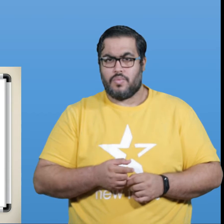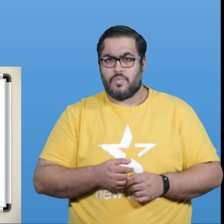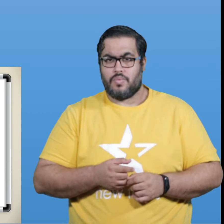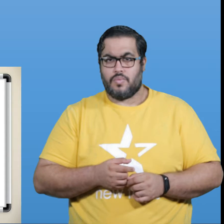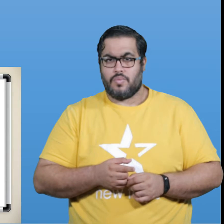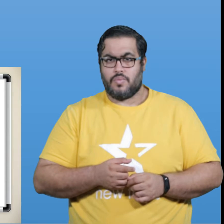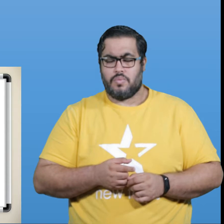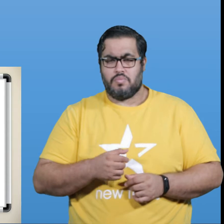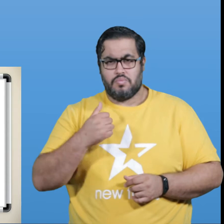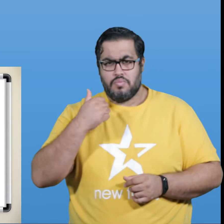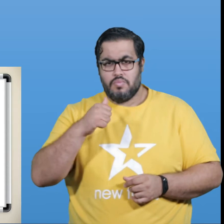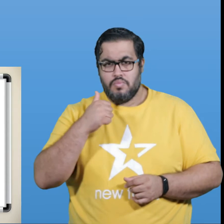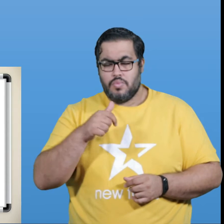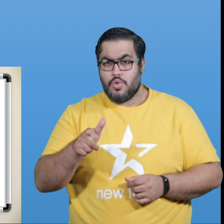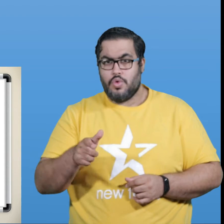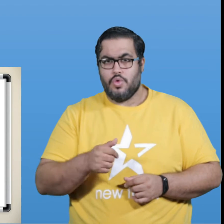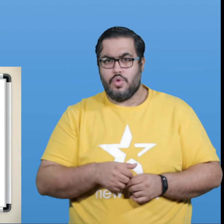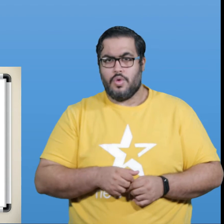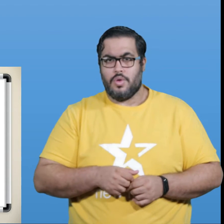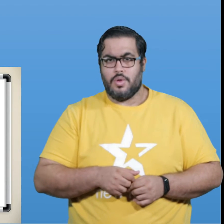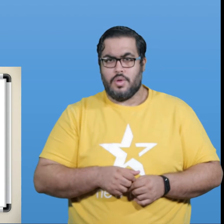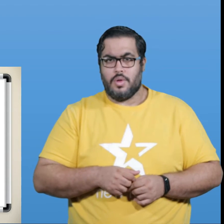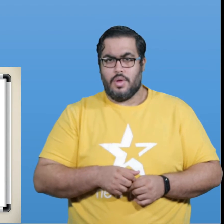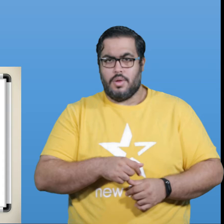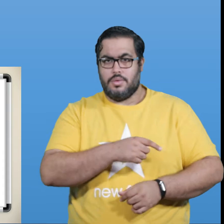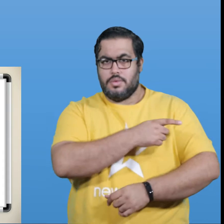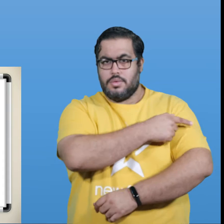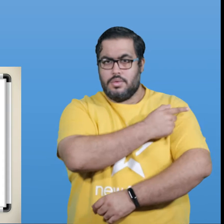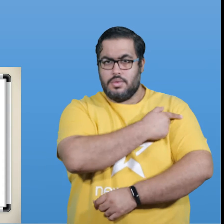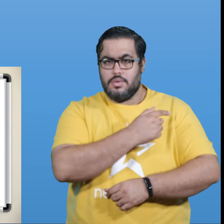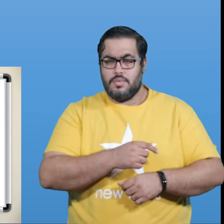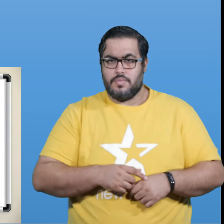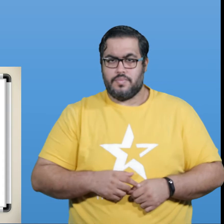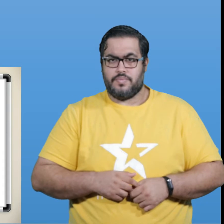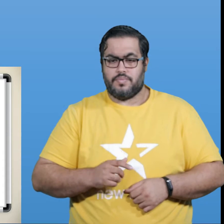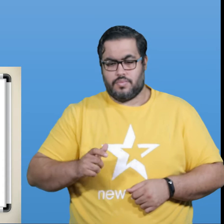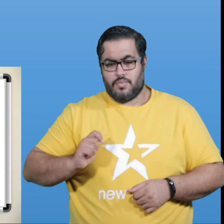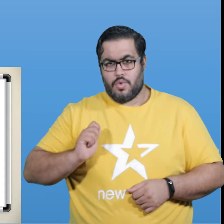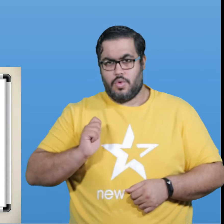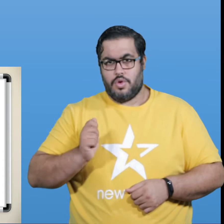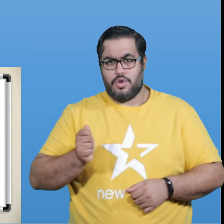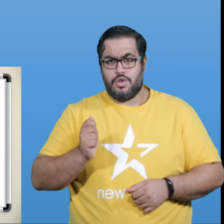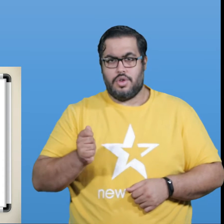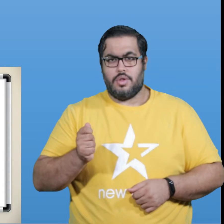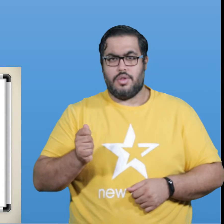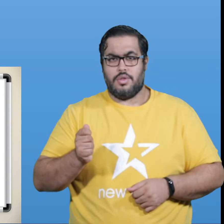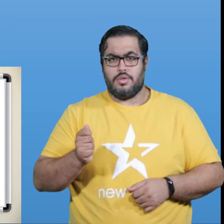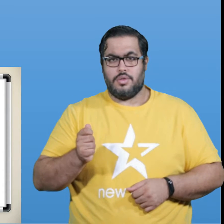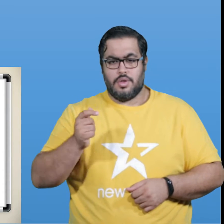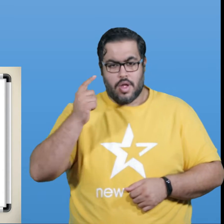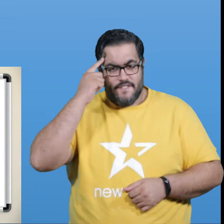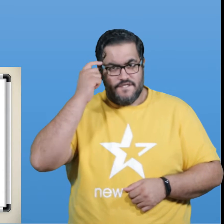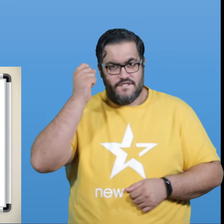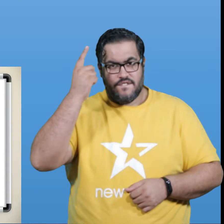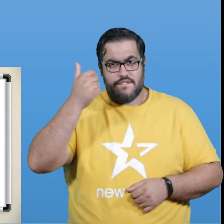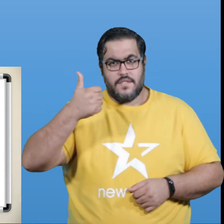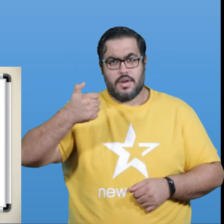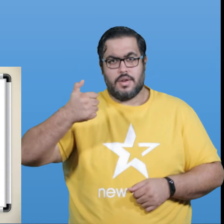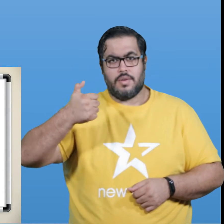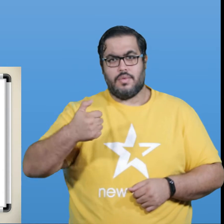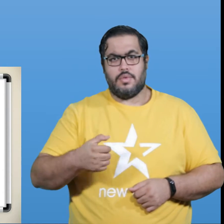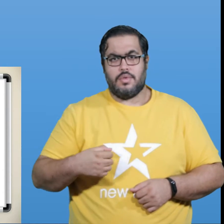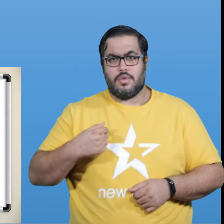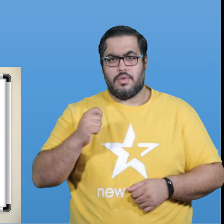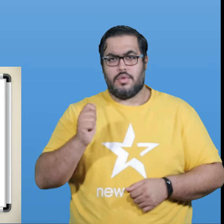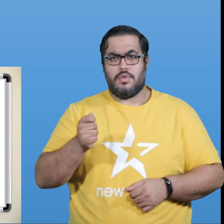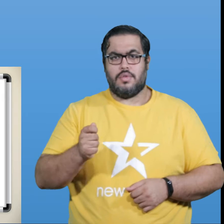coming with something new. So I'm being original. So originally, from, or in the beginning, or